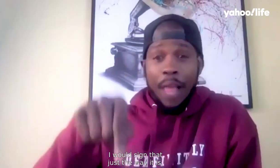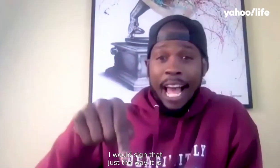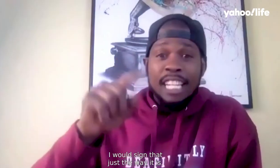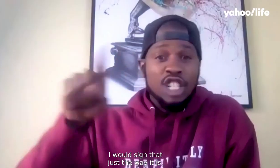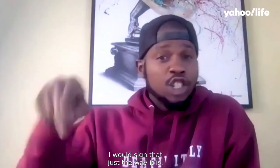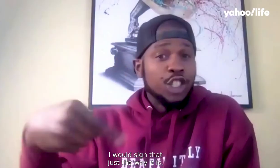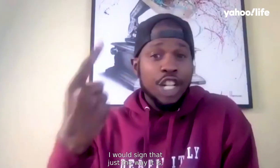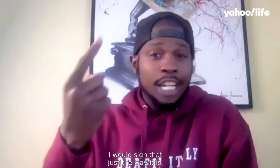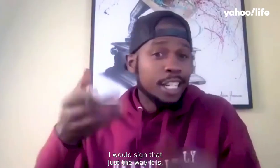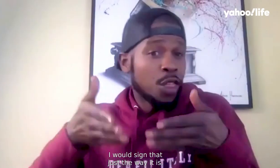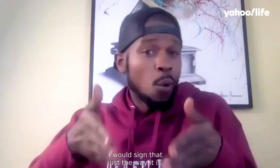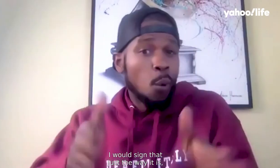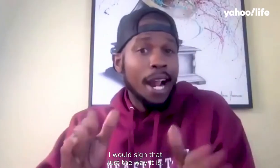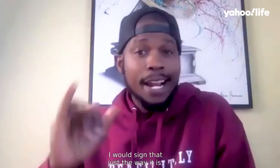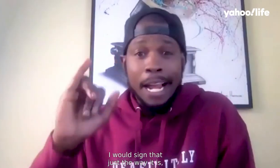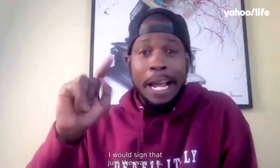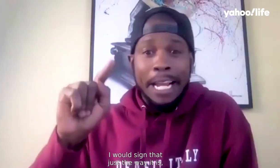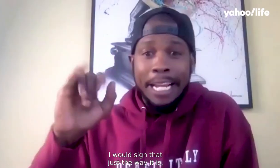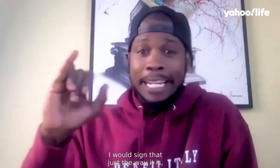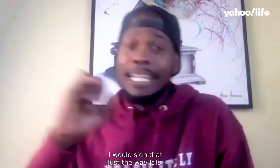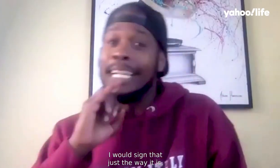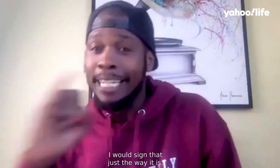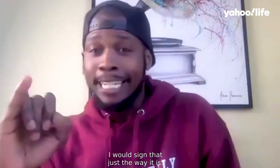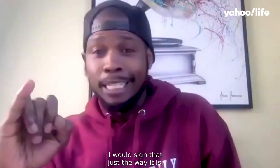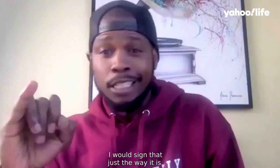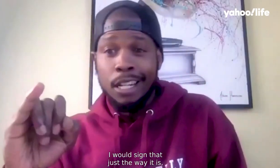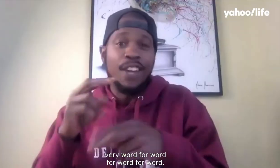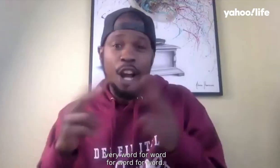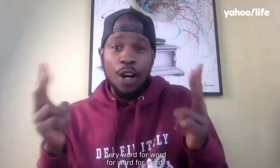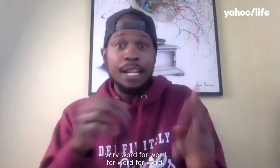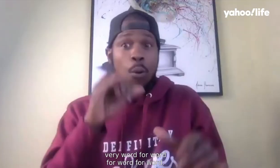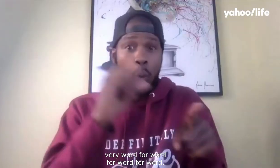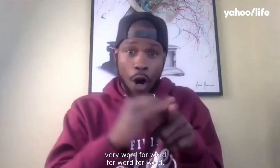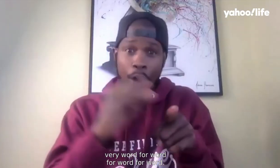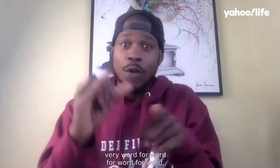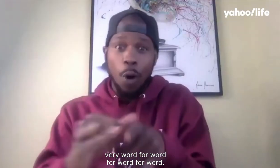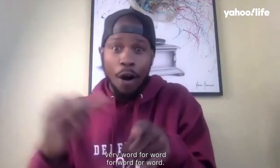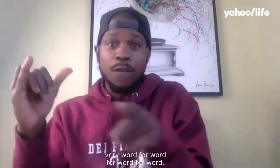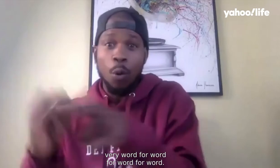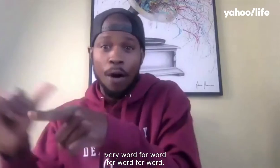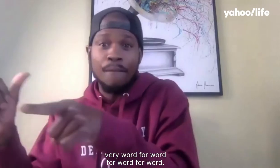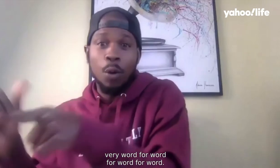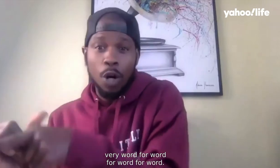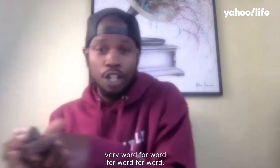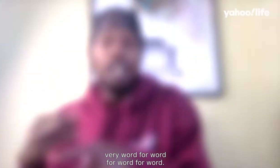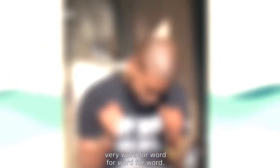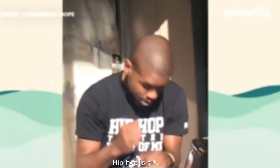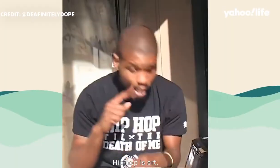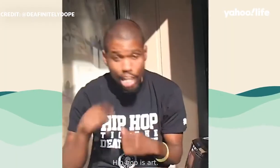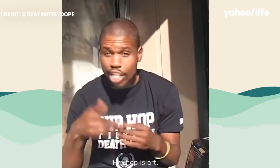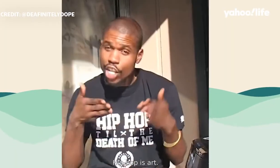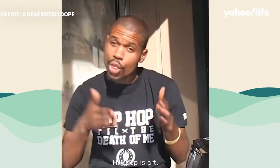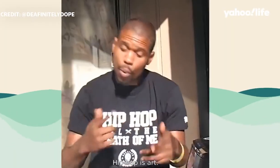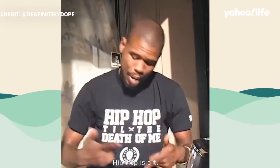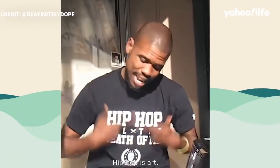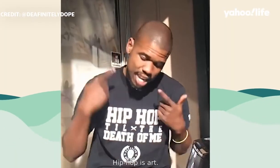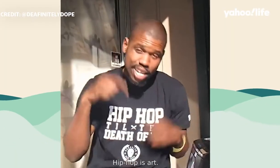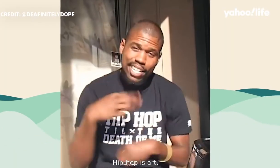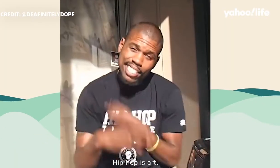that's just the way it is. Very word for word for word for word. Hip hop is art.